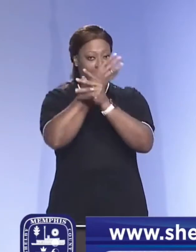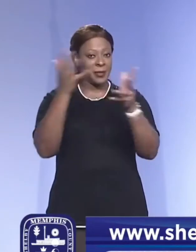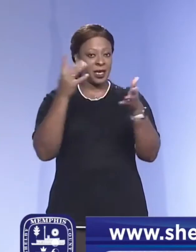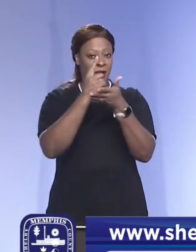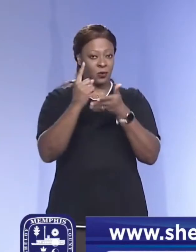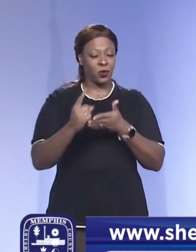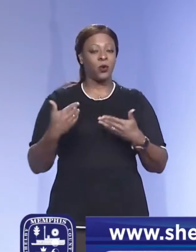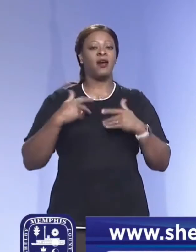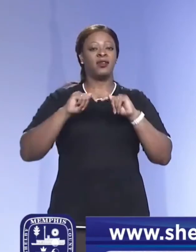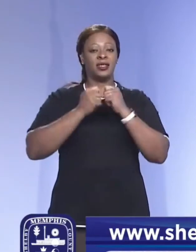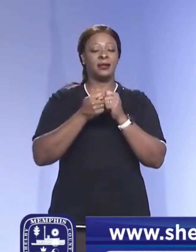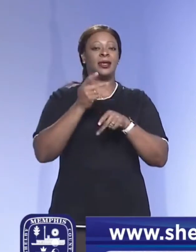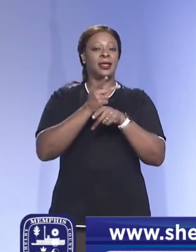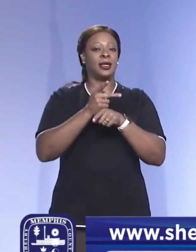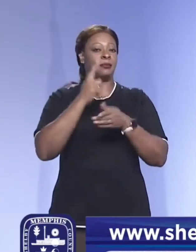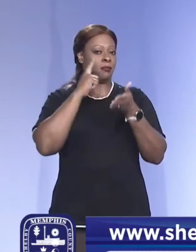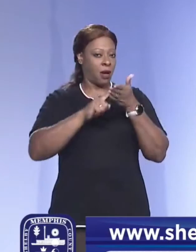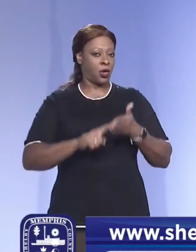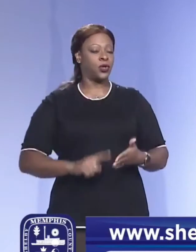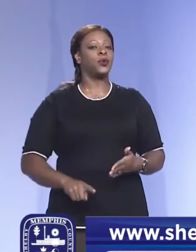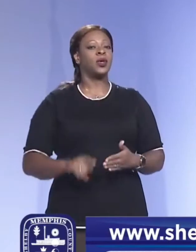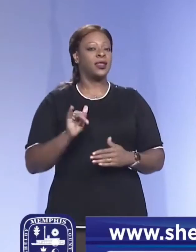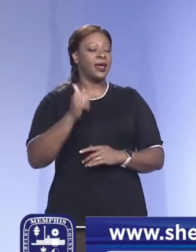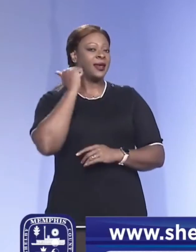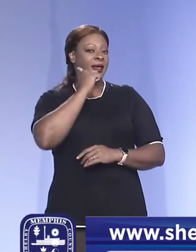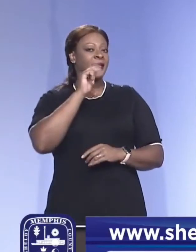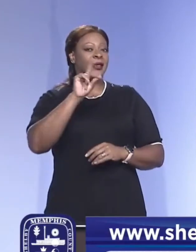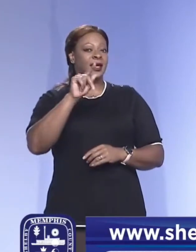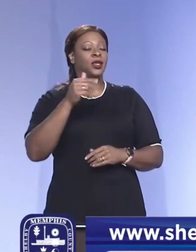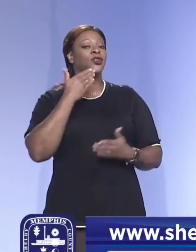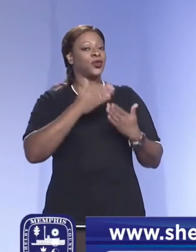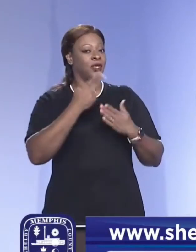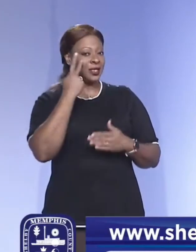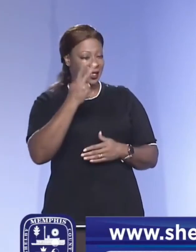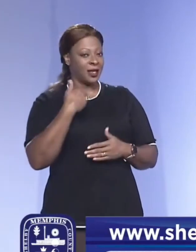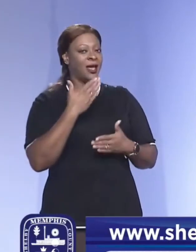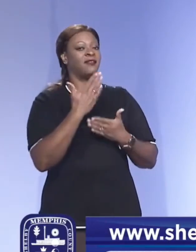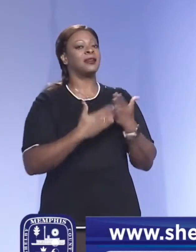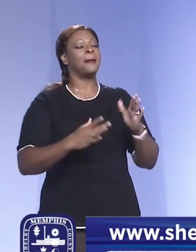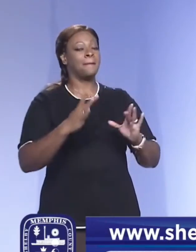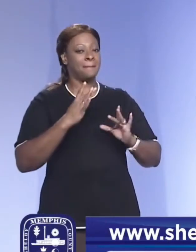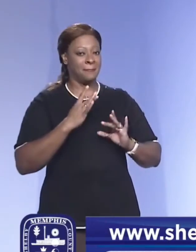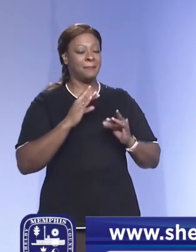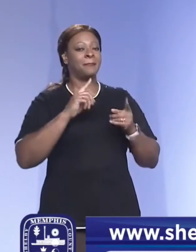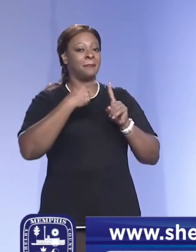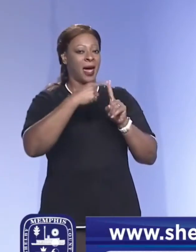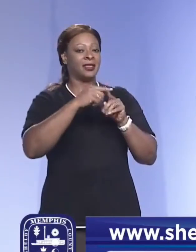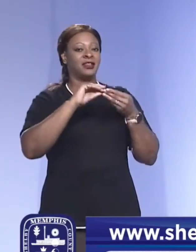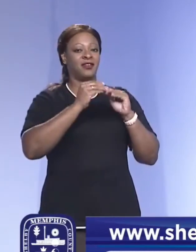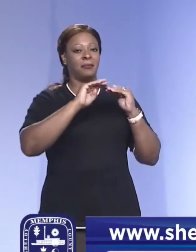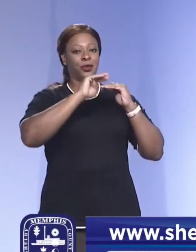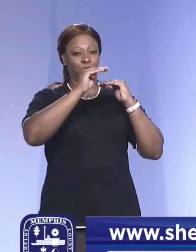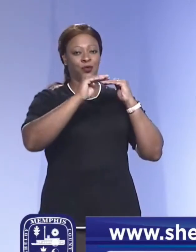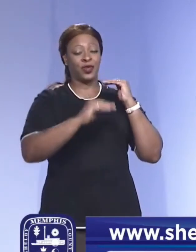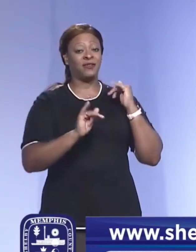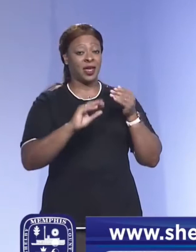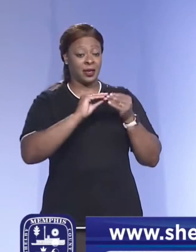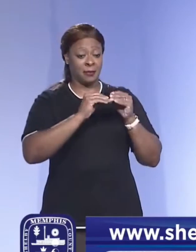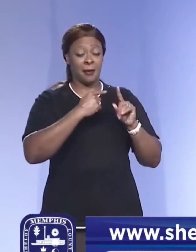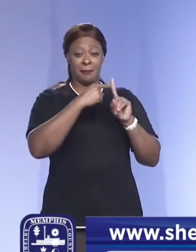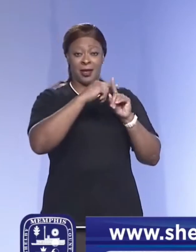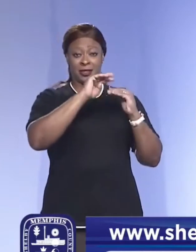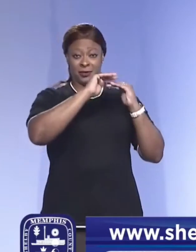we have a team that monitors current data. It's good to see that there are some positive trends. If those positive